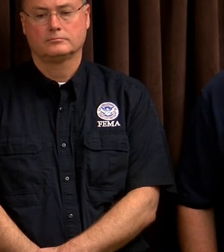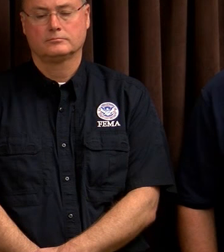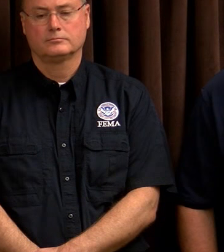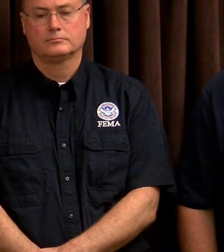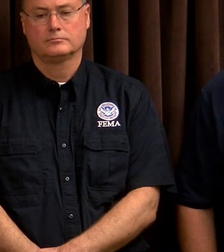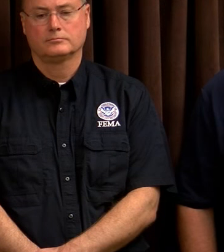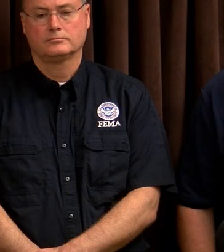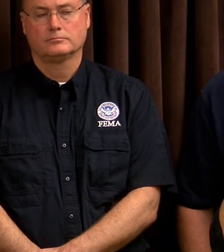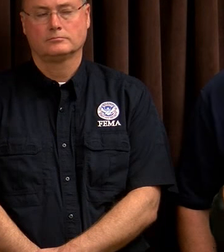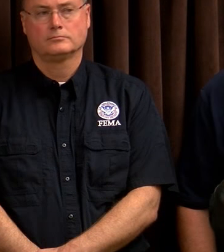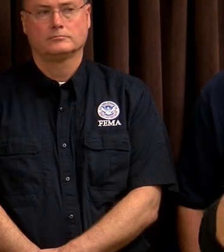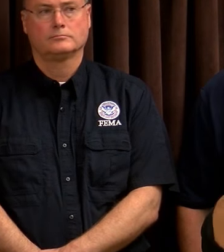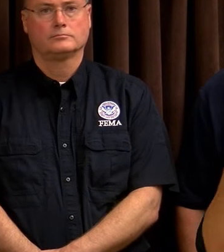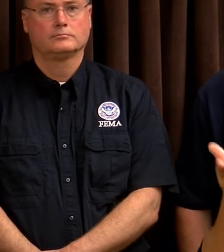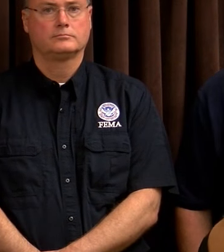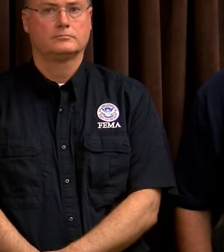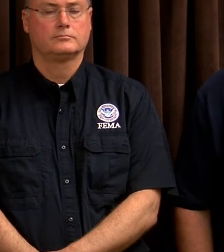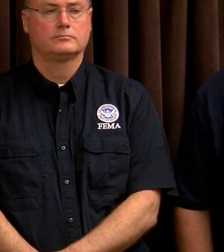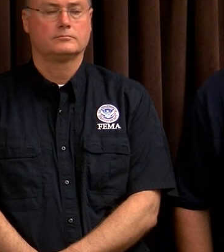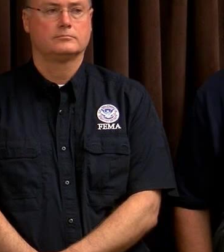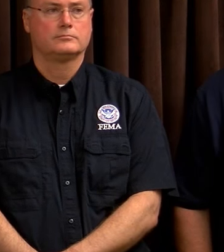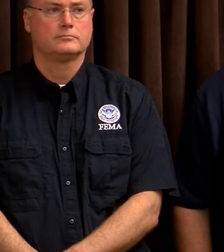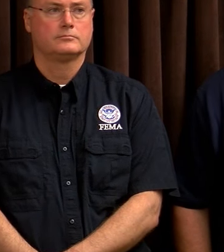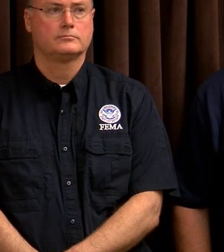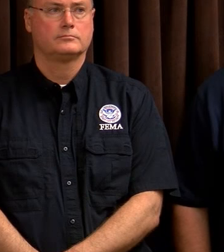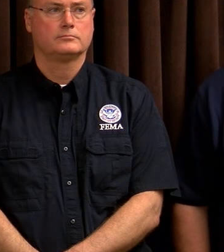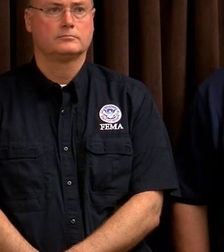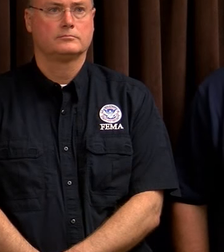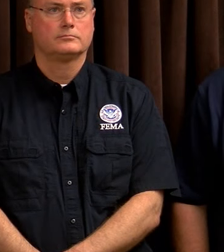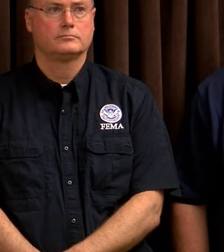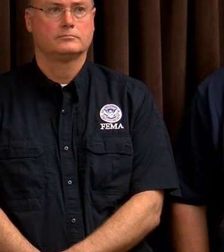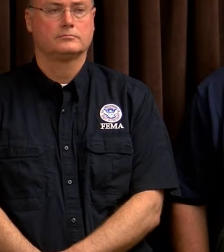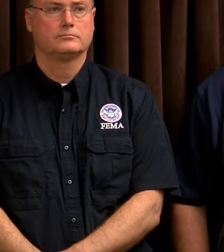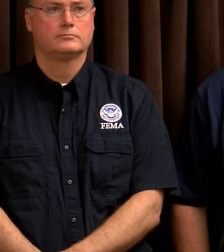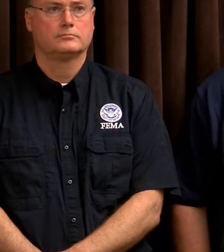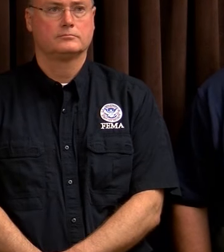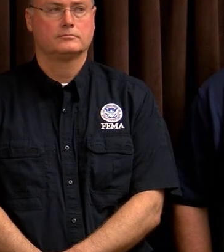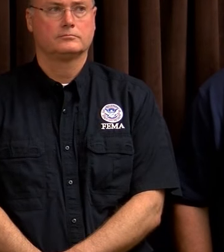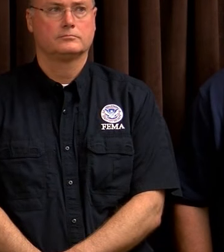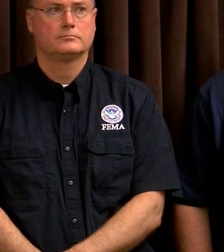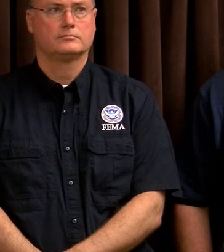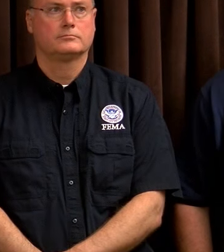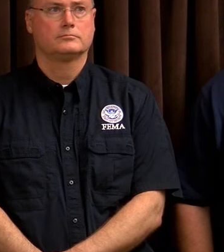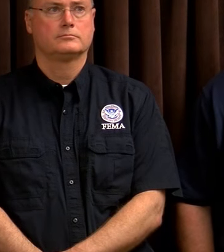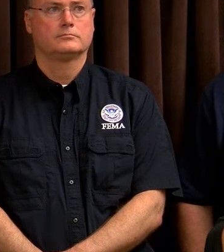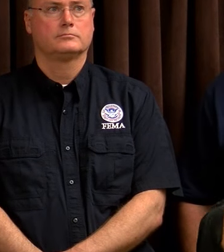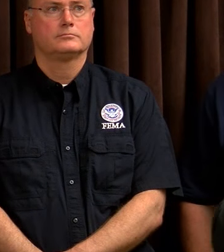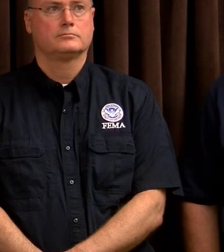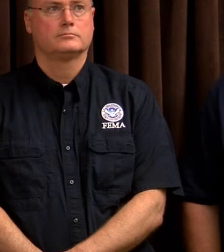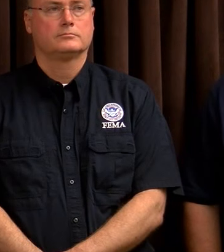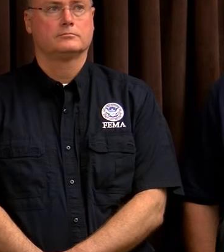provided funding through the California Disaster Assistance Act, and early on had a great conversation with the